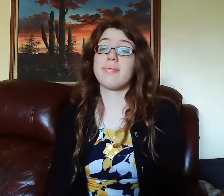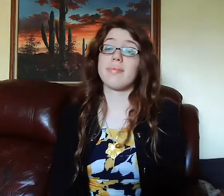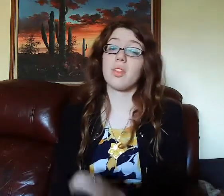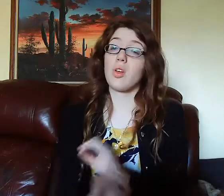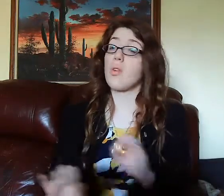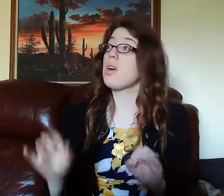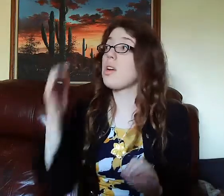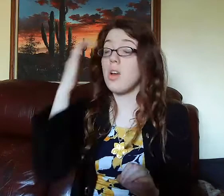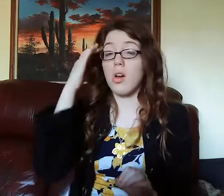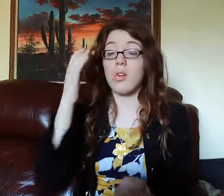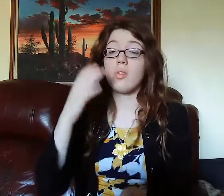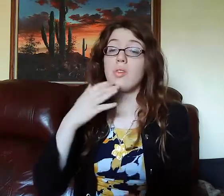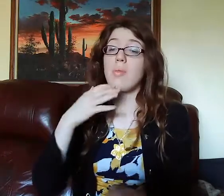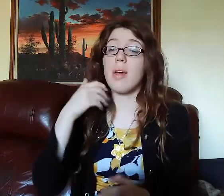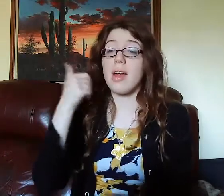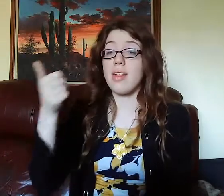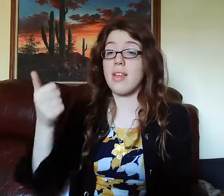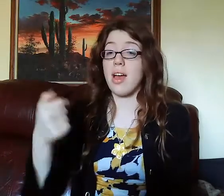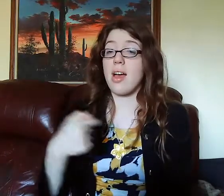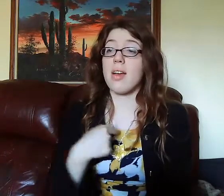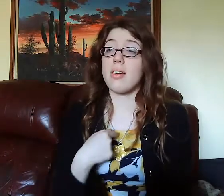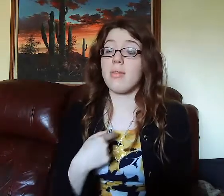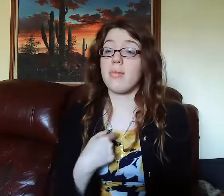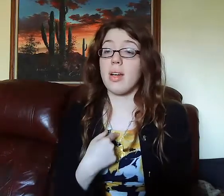no one knows you better than me